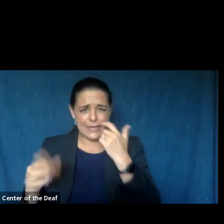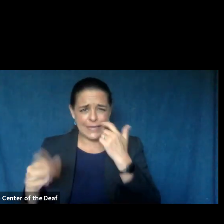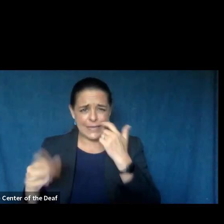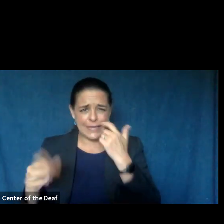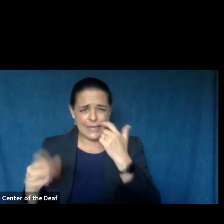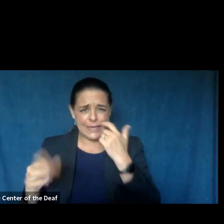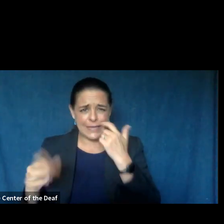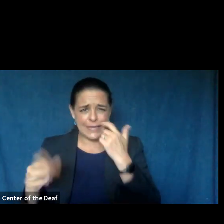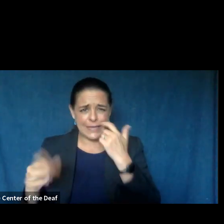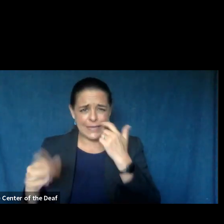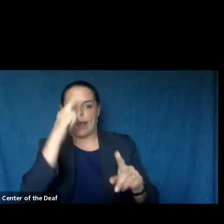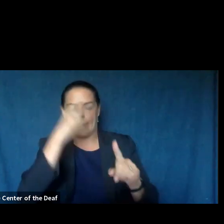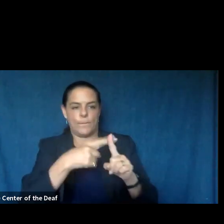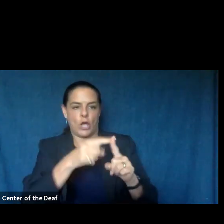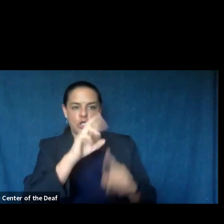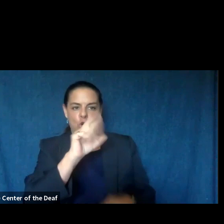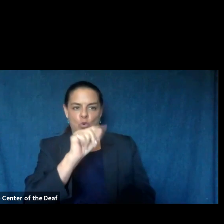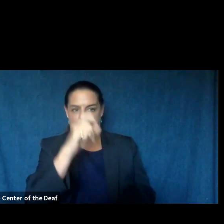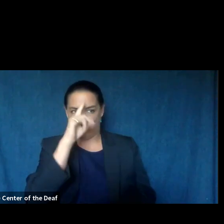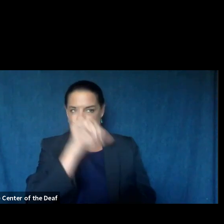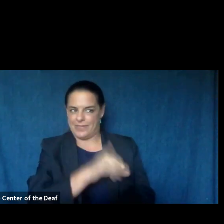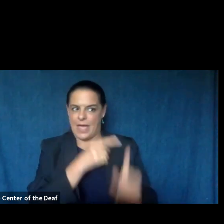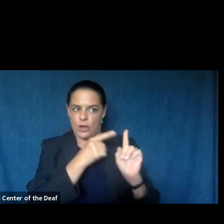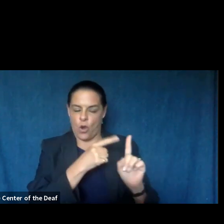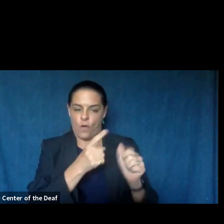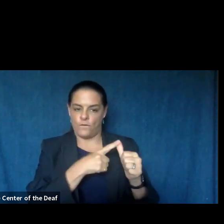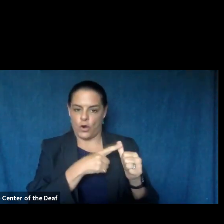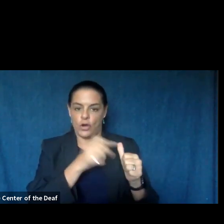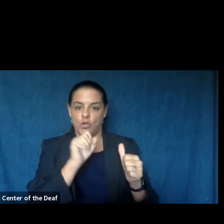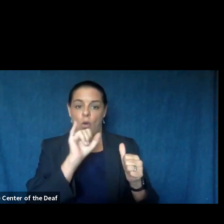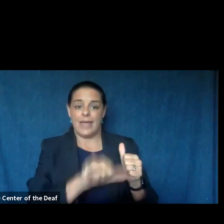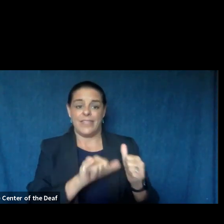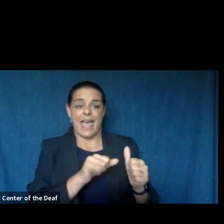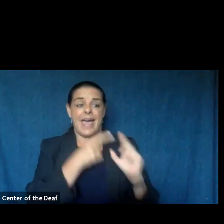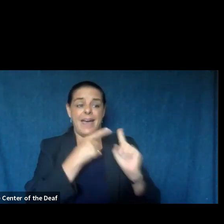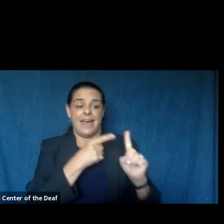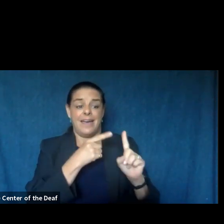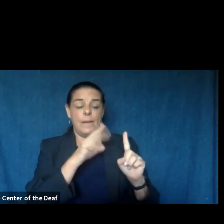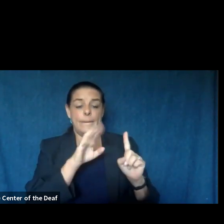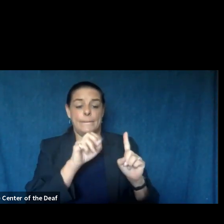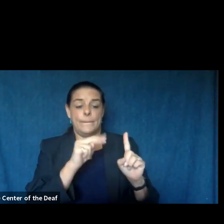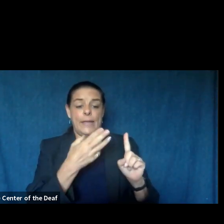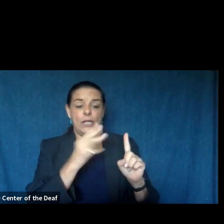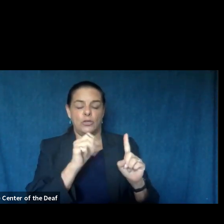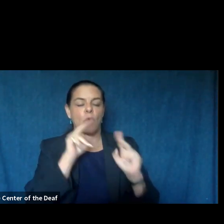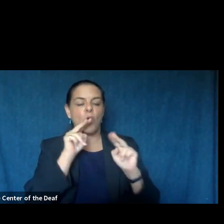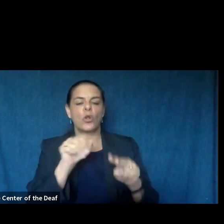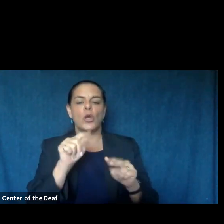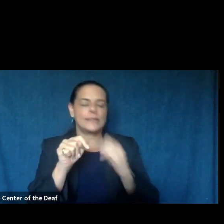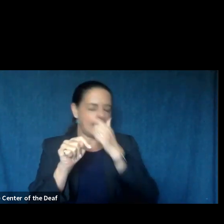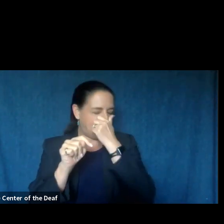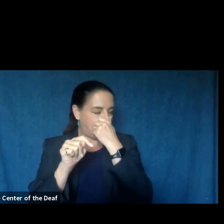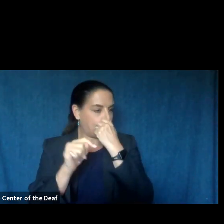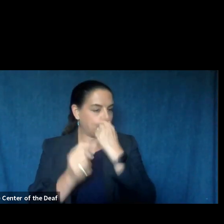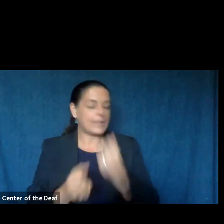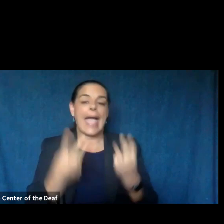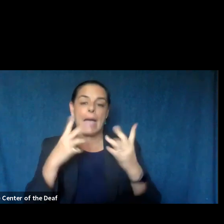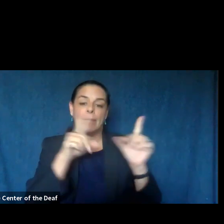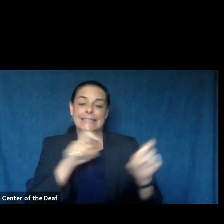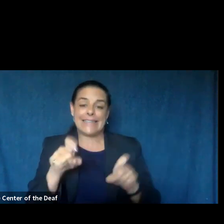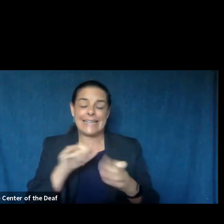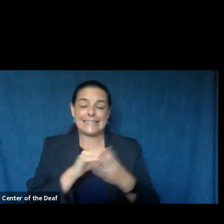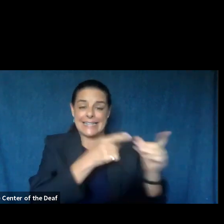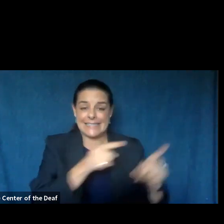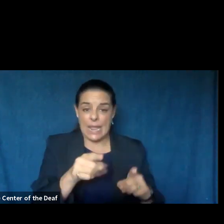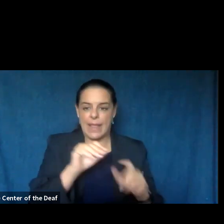don't look at positivity rate for that benchmark, first of all. So that benchmark is looking at what the capacity or what the amount of testing that's being done